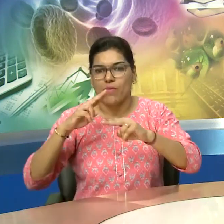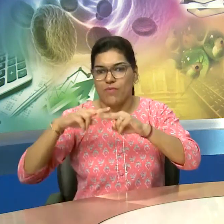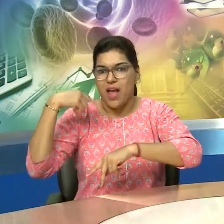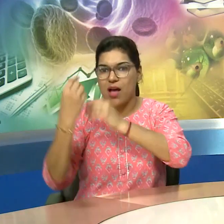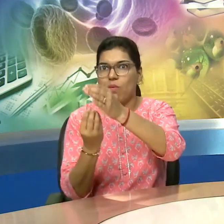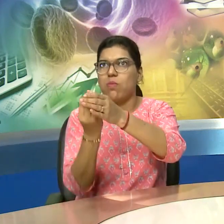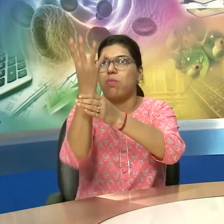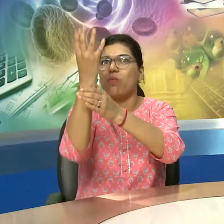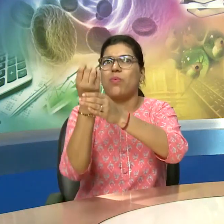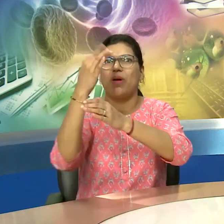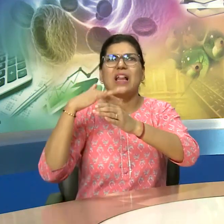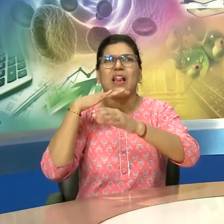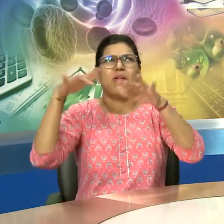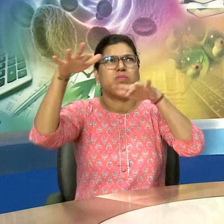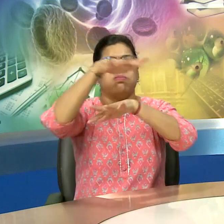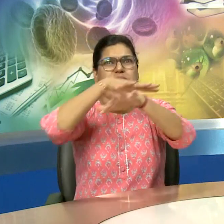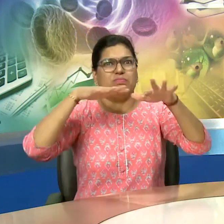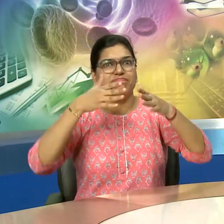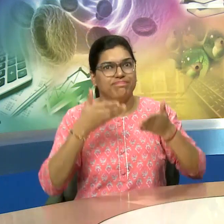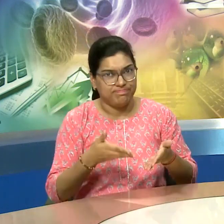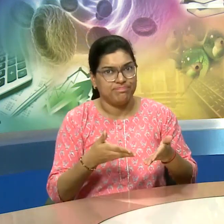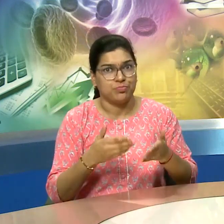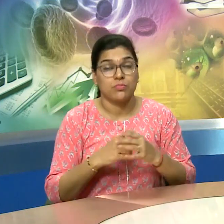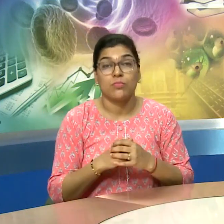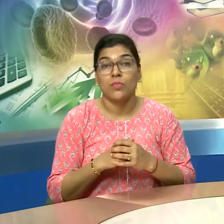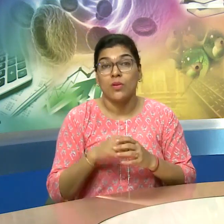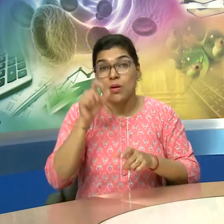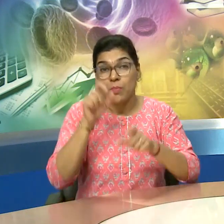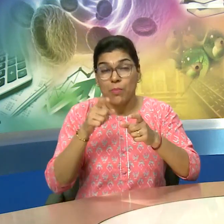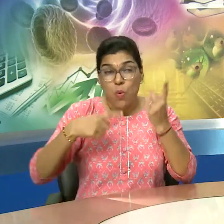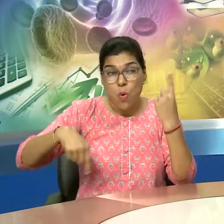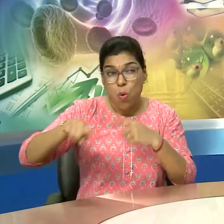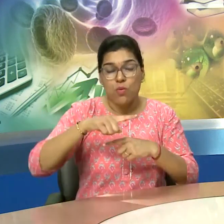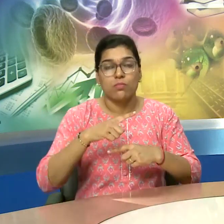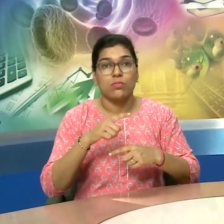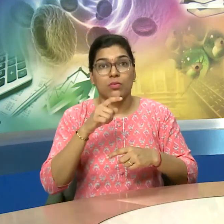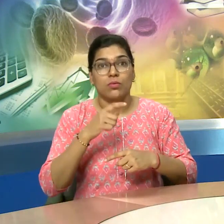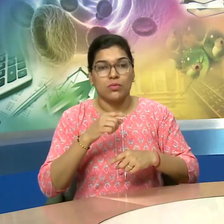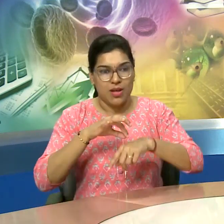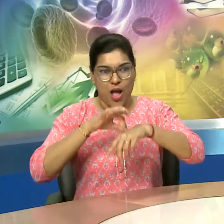of different items. So that is why industrialization started.